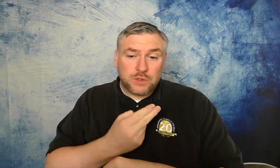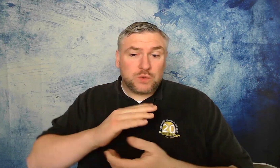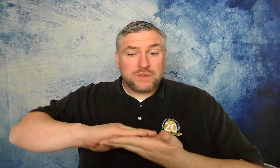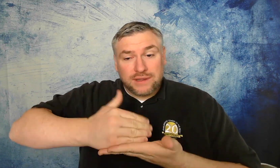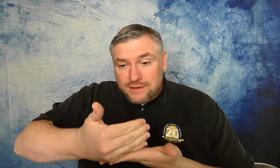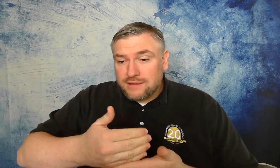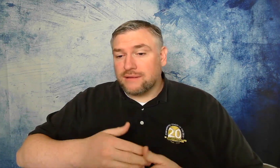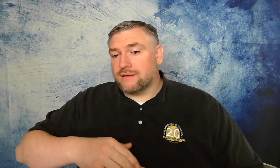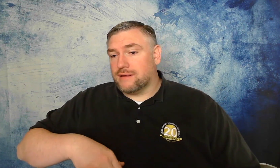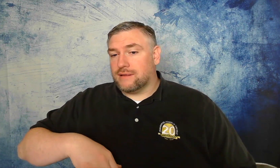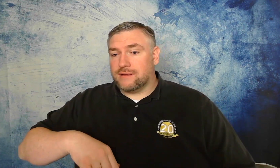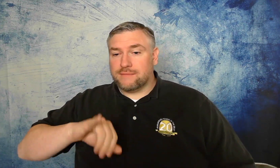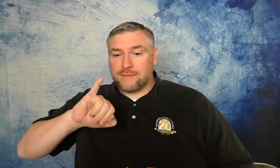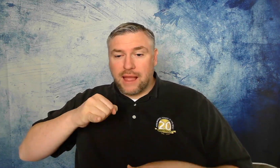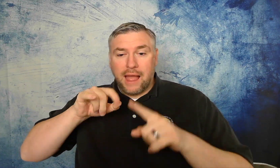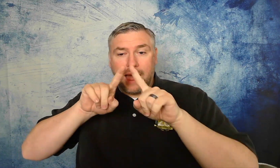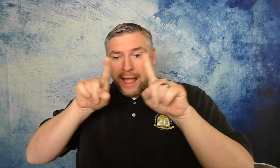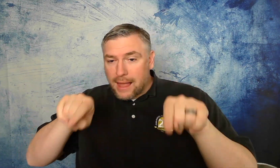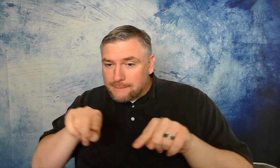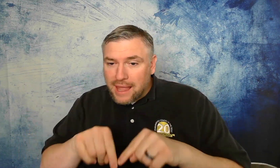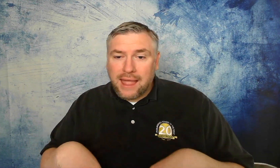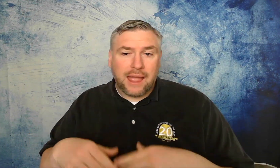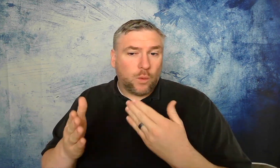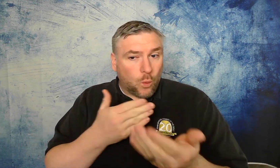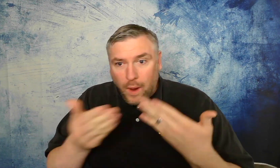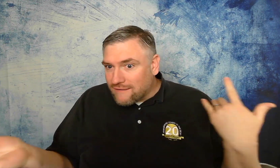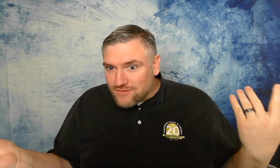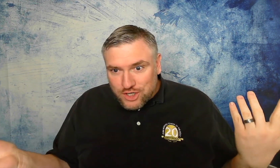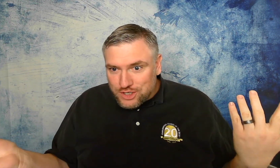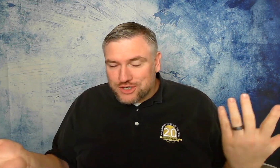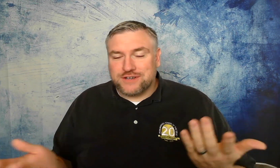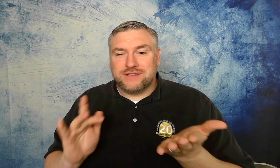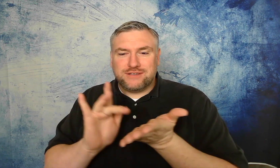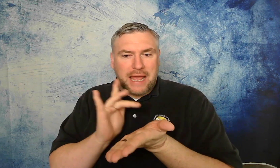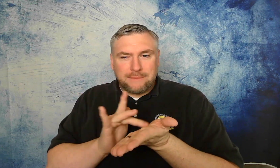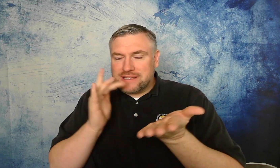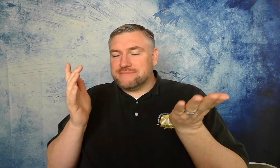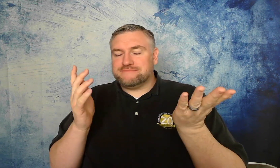ready to use their laptops, their iPads, tablets, whatever we're using.